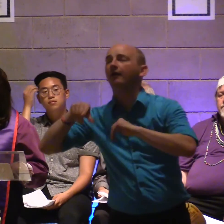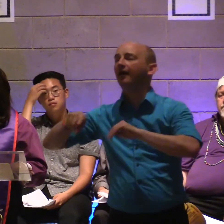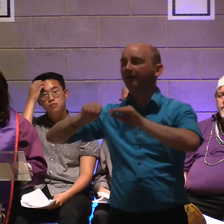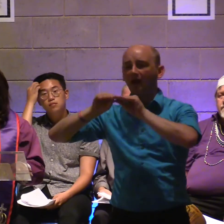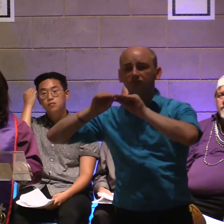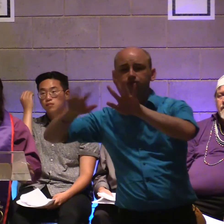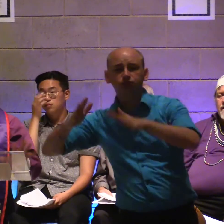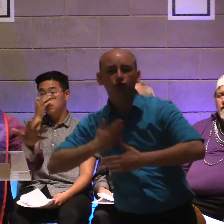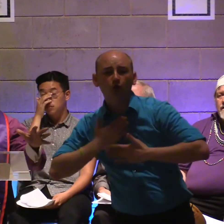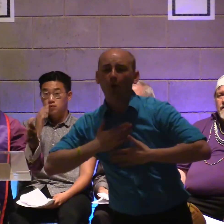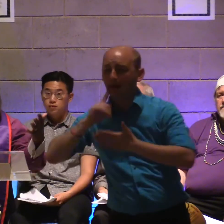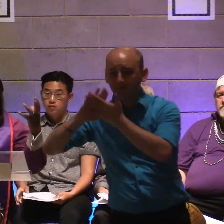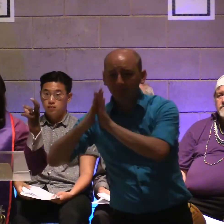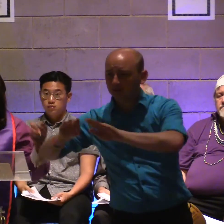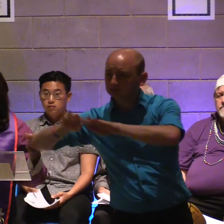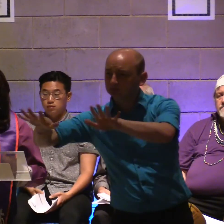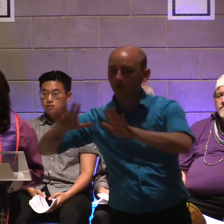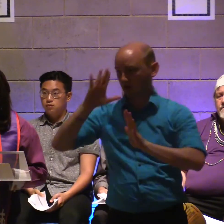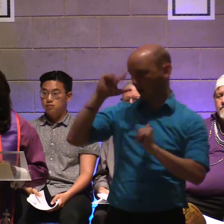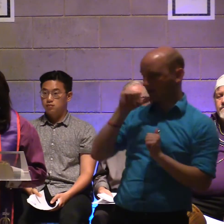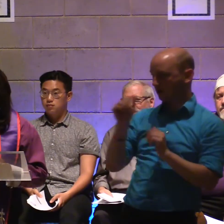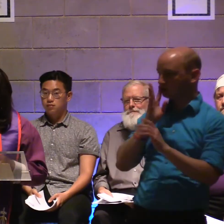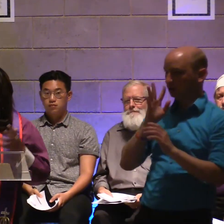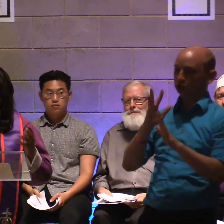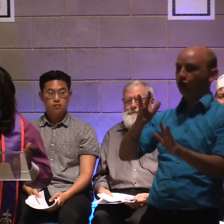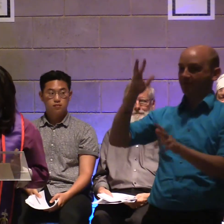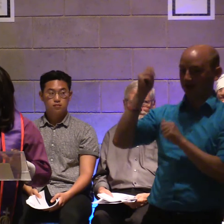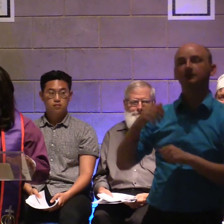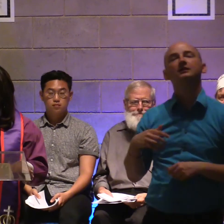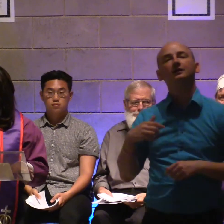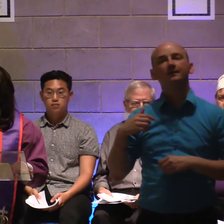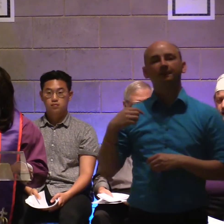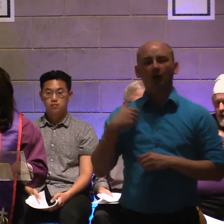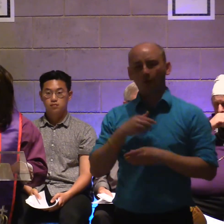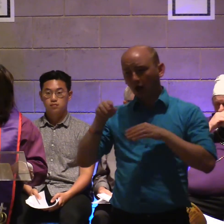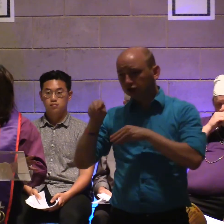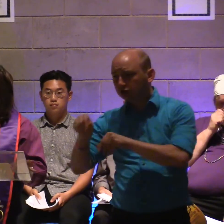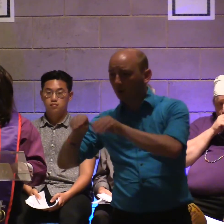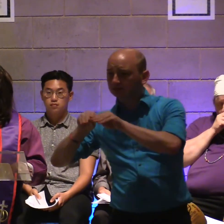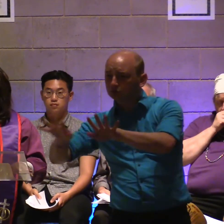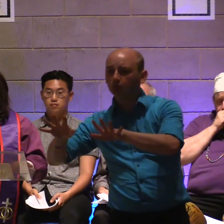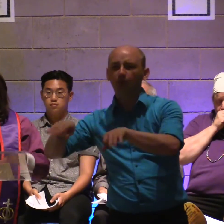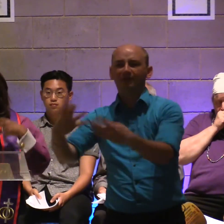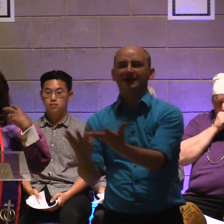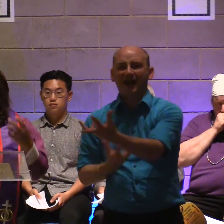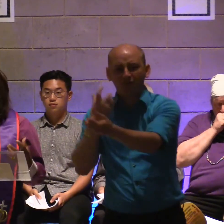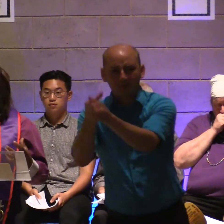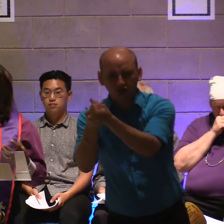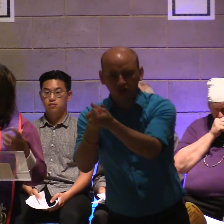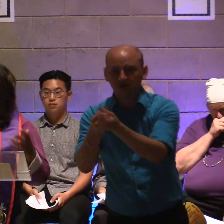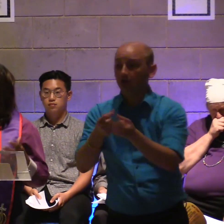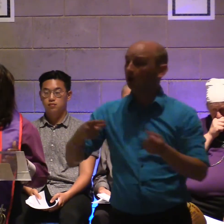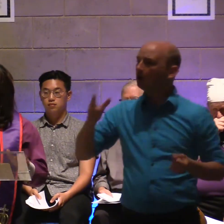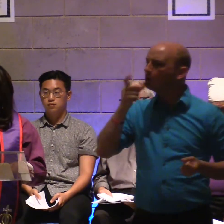that sows joy and peace. Hopefully I'm not talking too fast. We are sowing into a center that sows affirmation. Anybody glad to